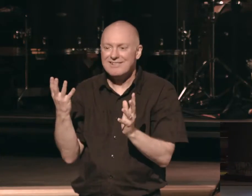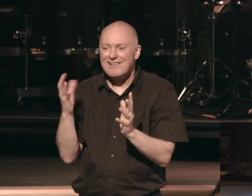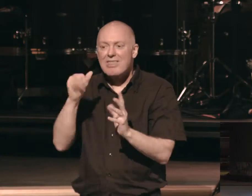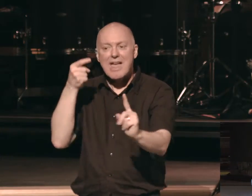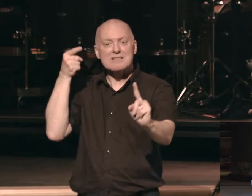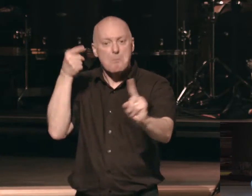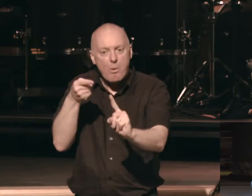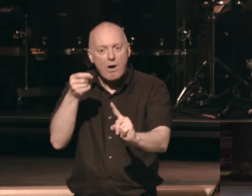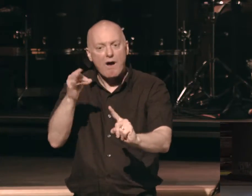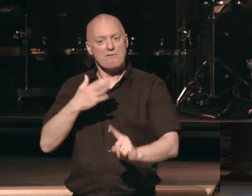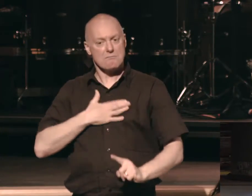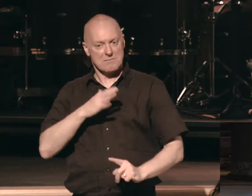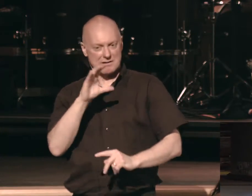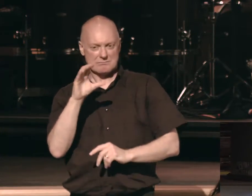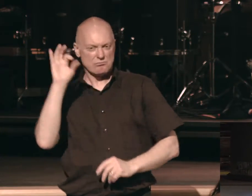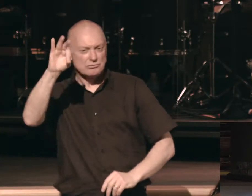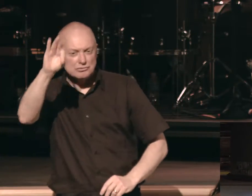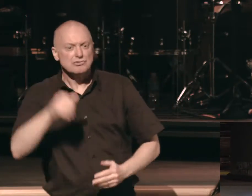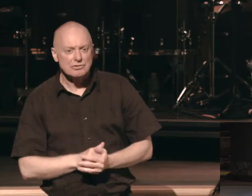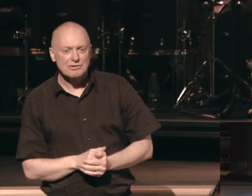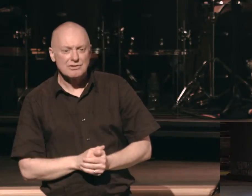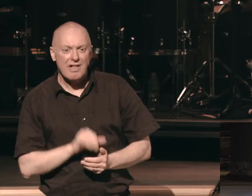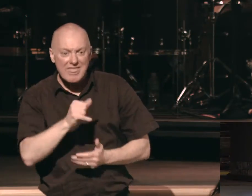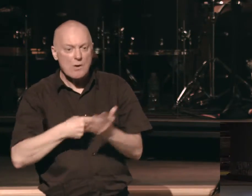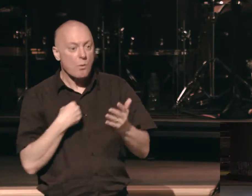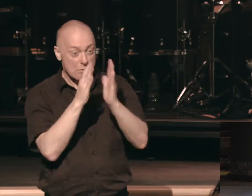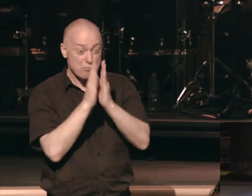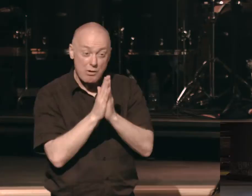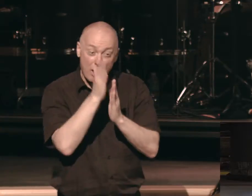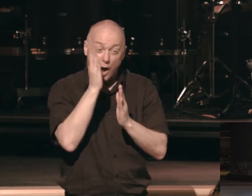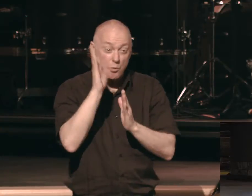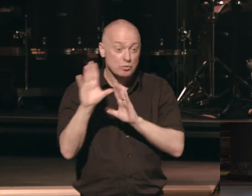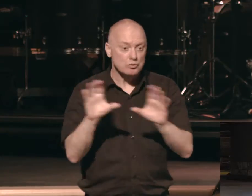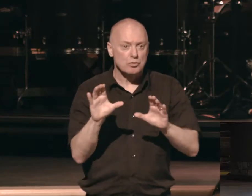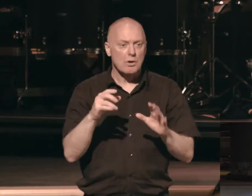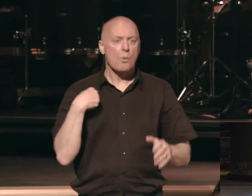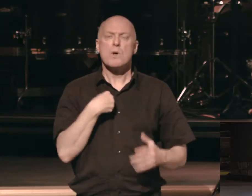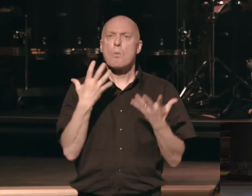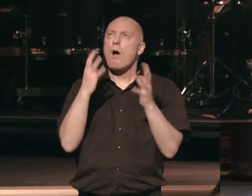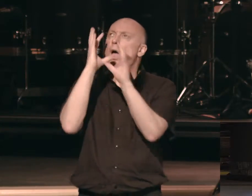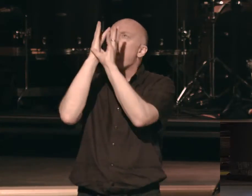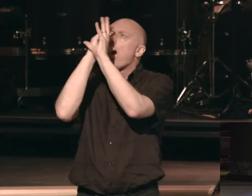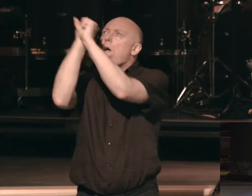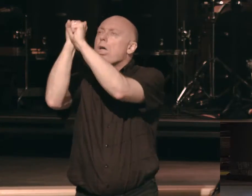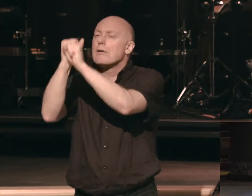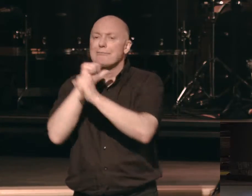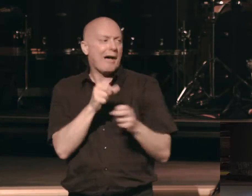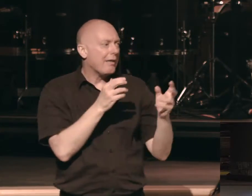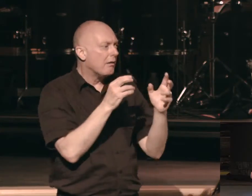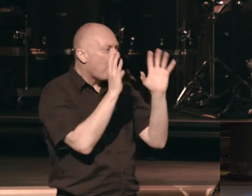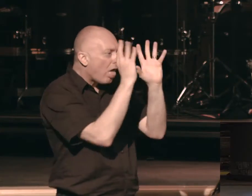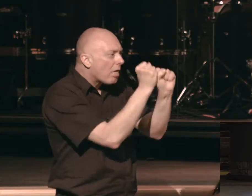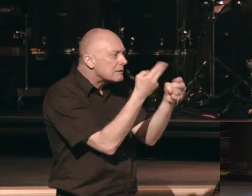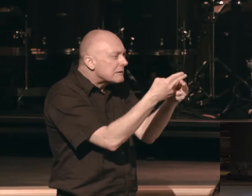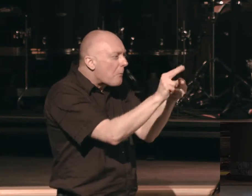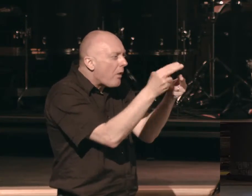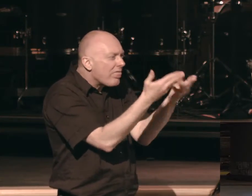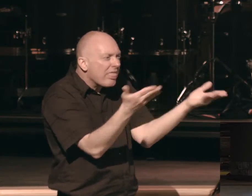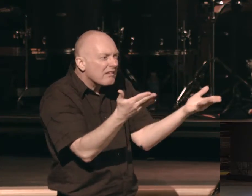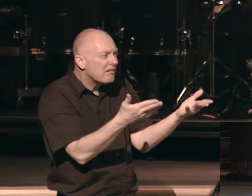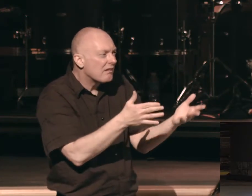to us. That is the point of the series. This is what we're praying God would do. Capture us, Lord, not with